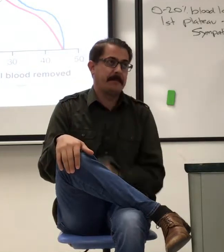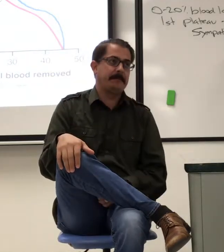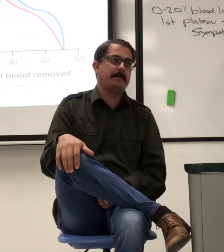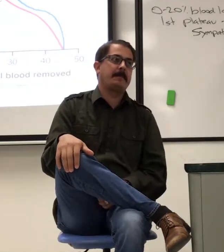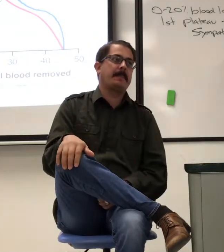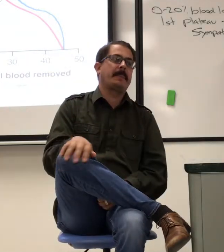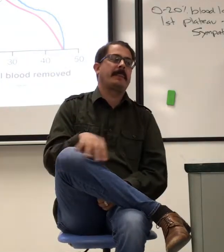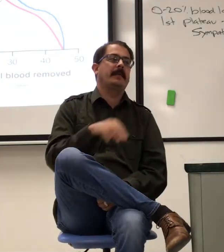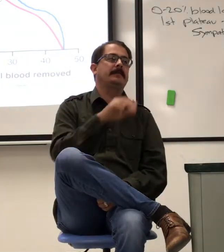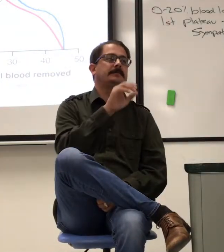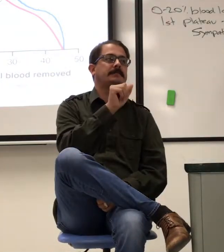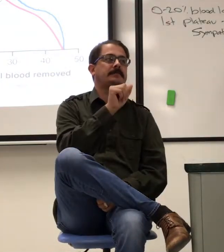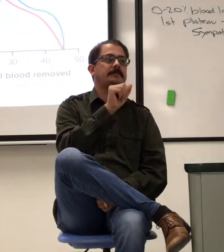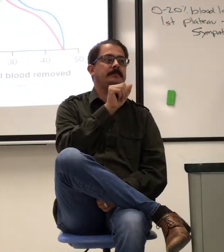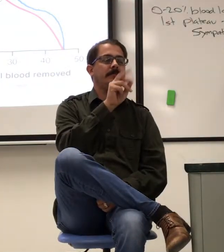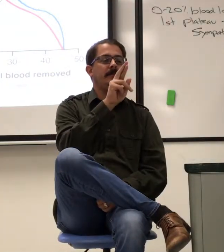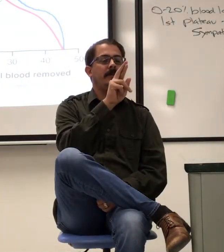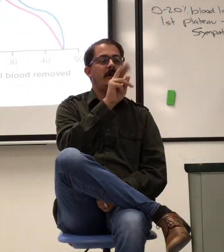Massive